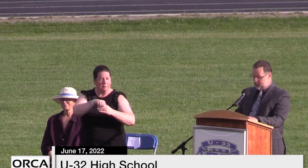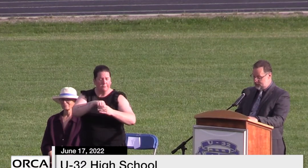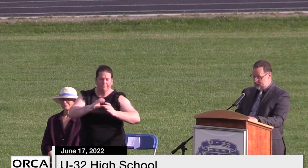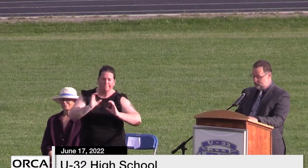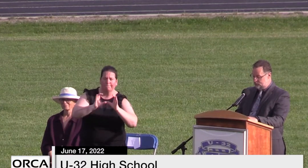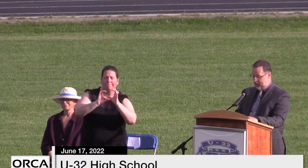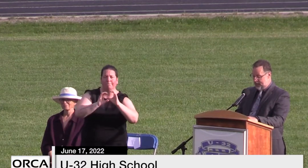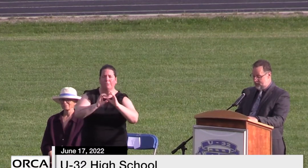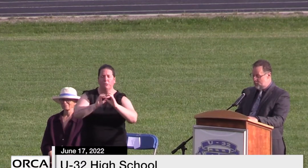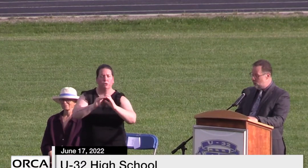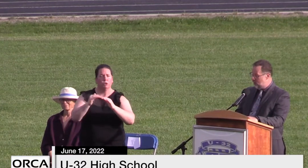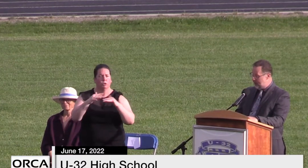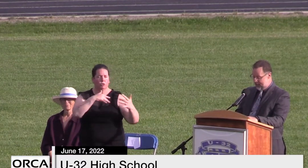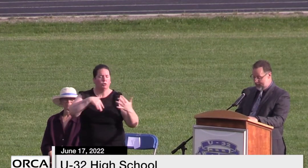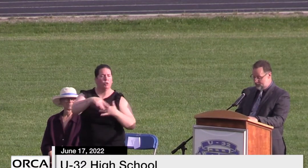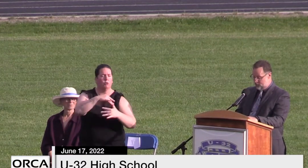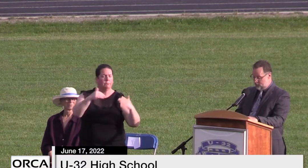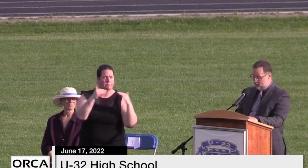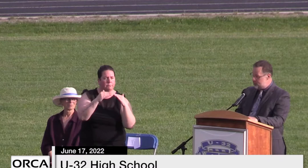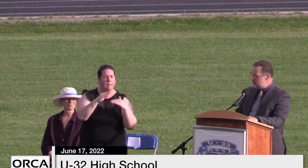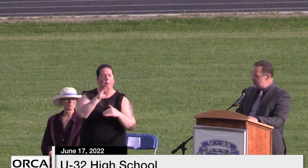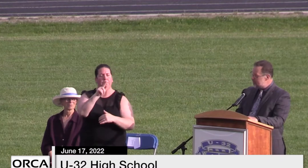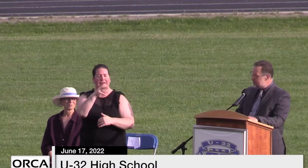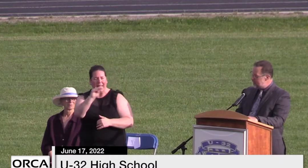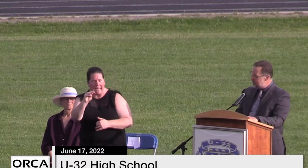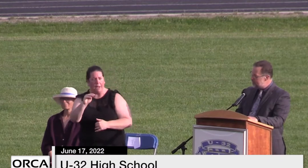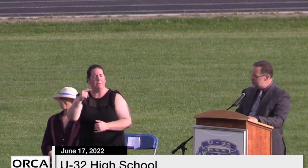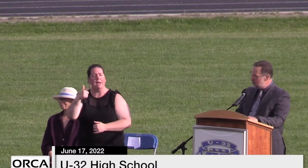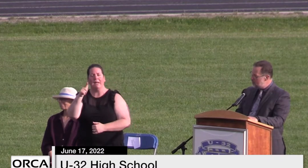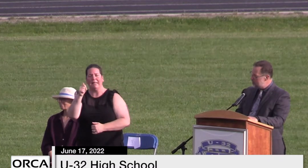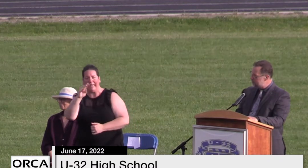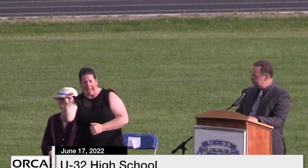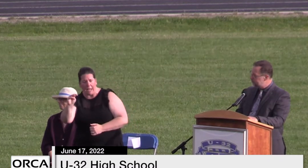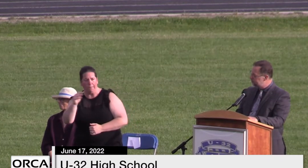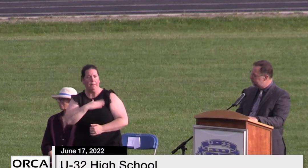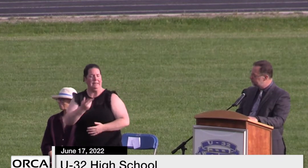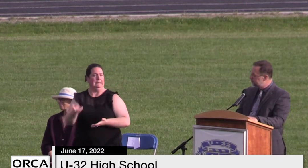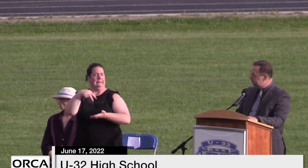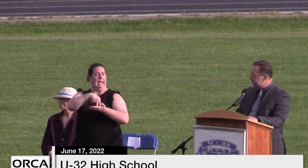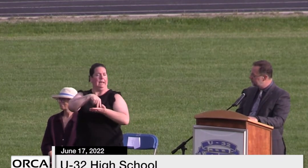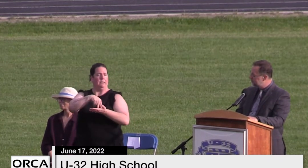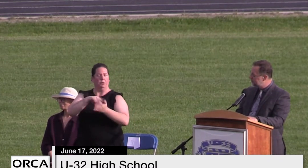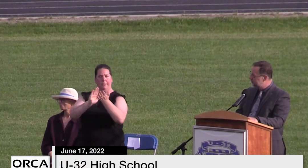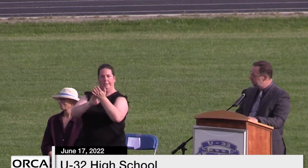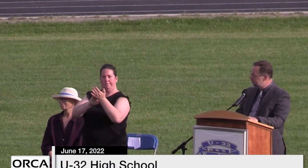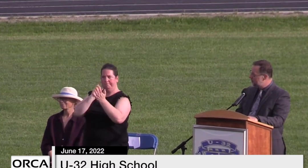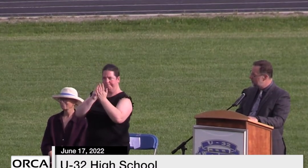Social Justice, BLAM, or GLAM, would you please stand at this moment?